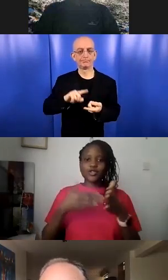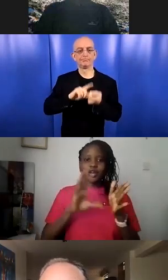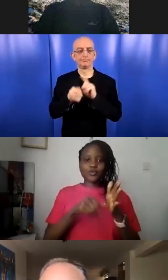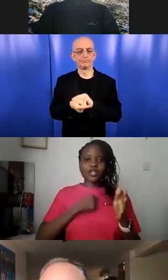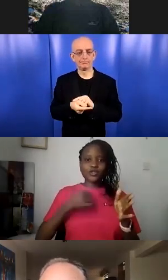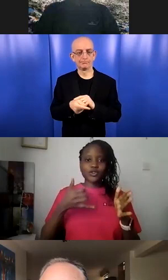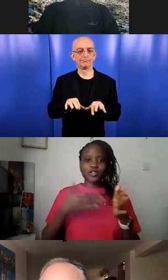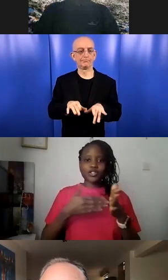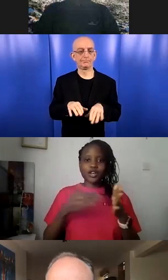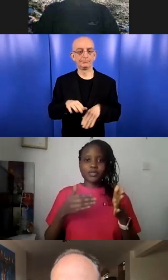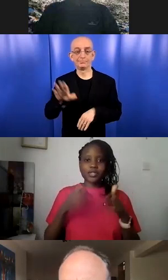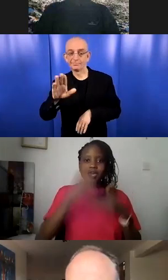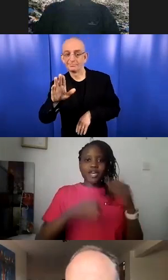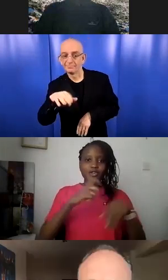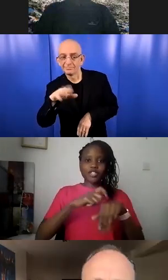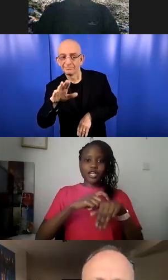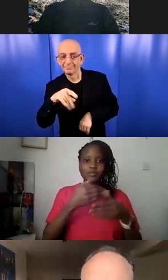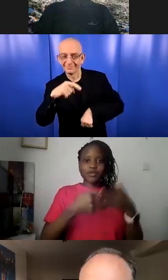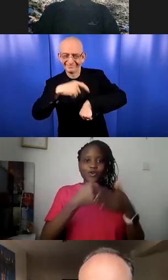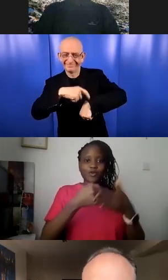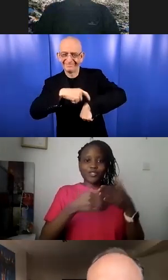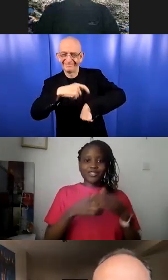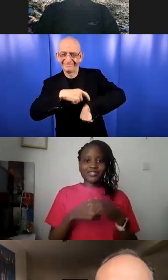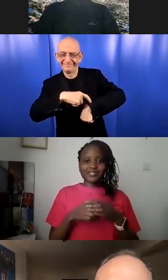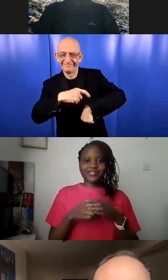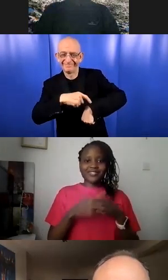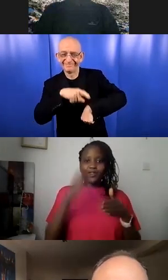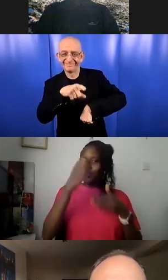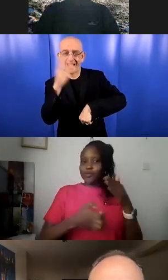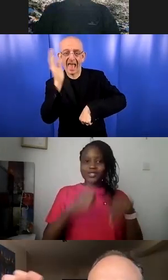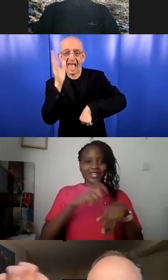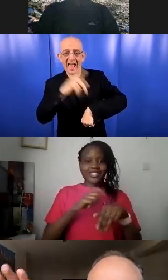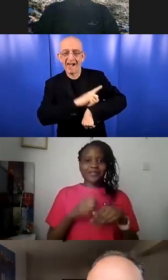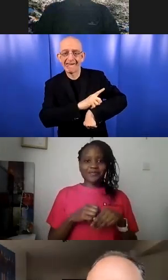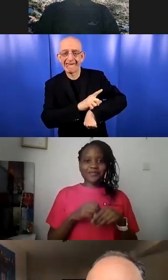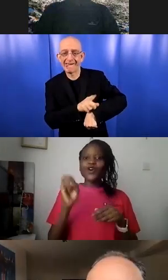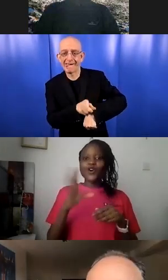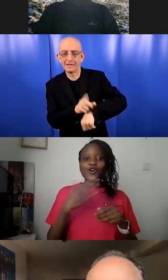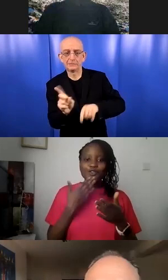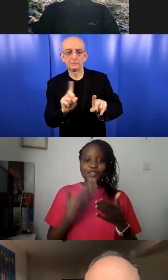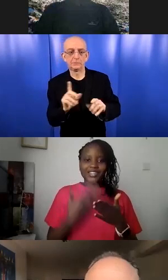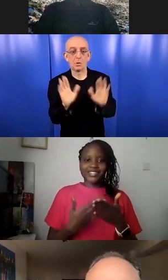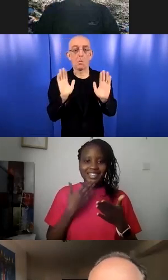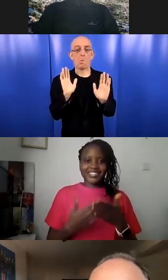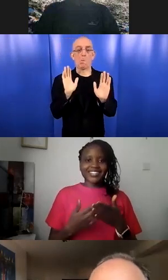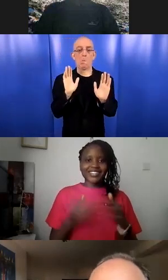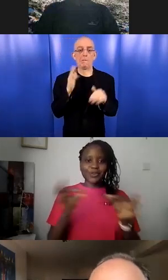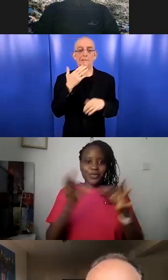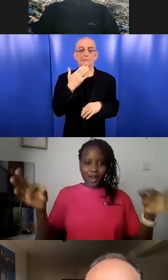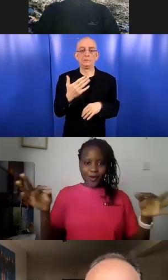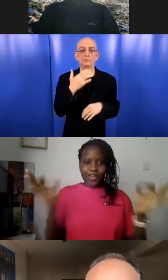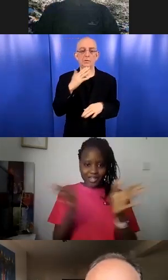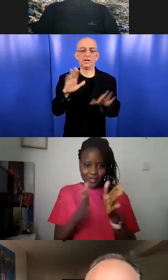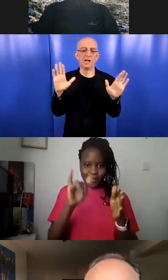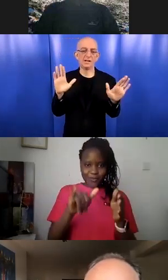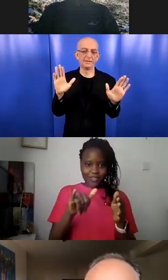to the end of your time now. Just thanks, great. Thanks, Sean. Thanks. So the long and the short of it is